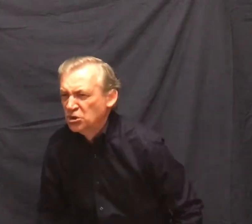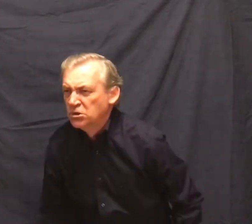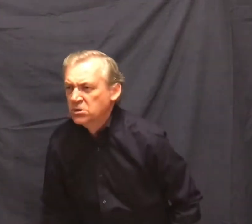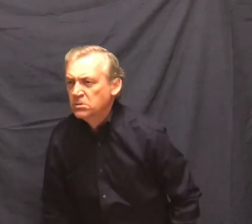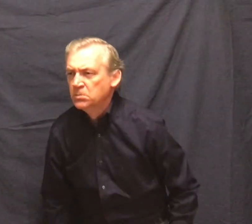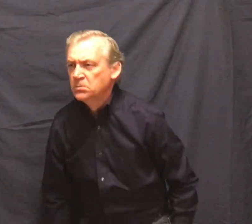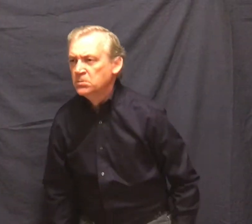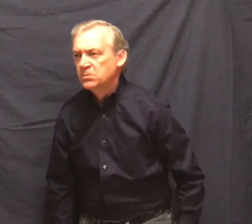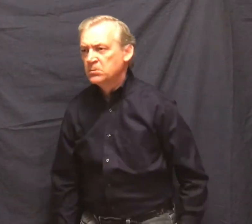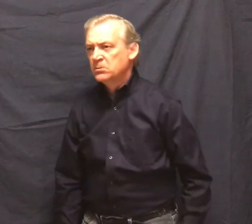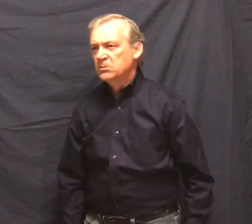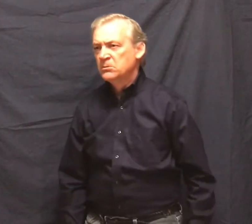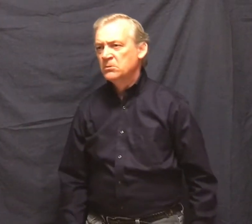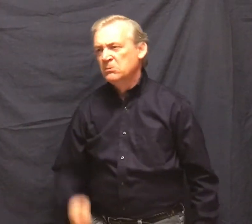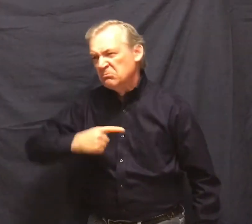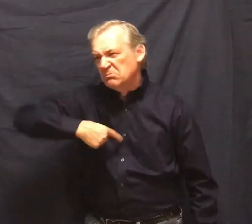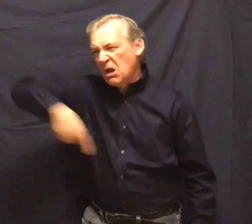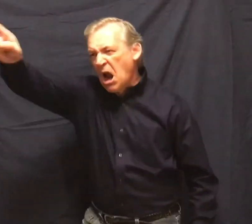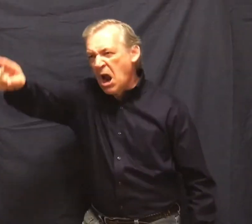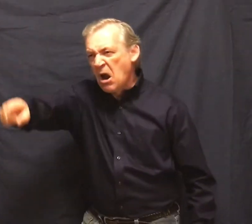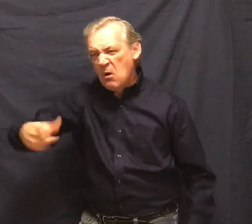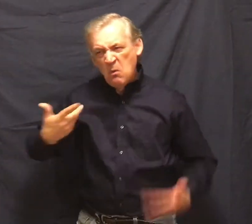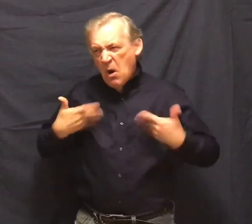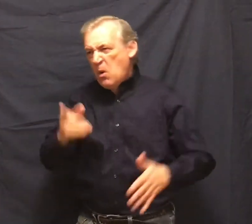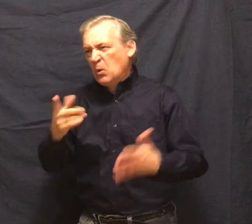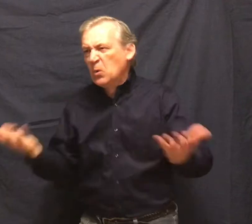You ain't wanted here. We told you you ain't.